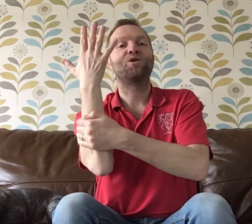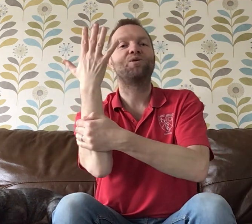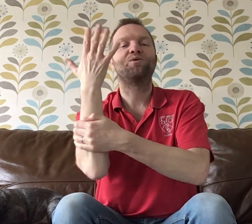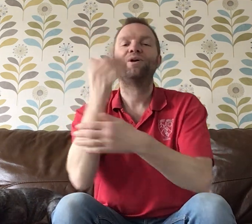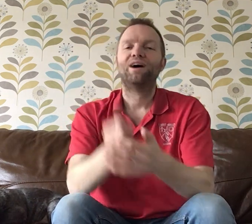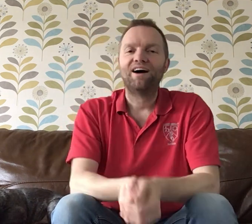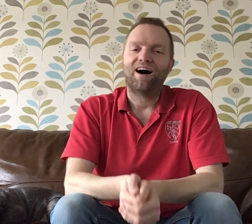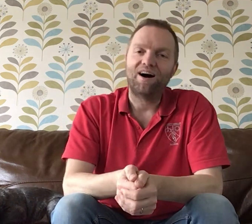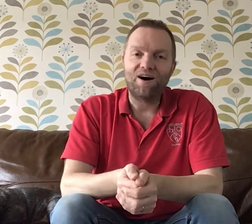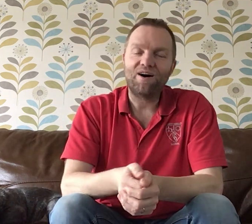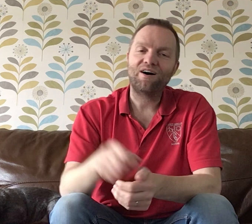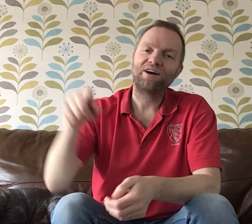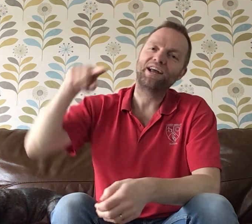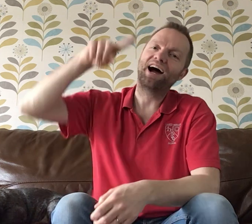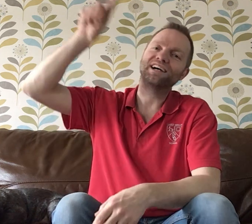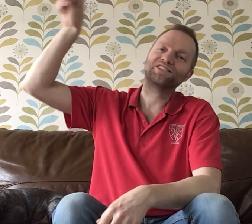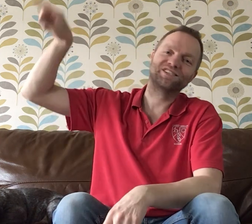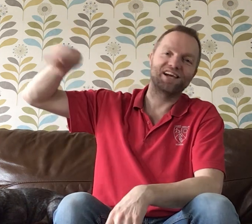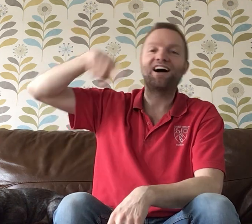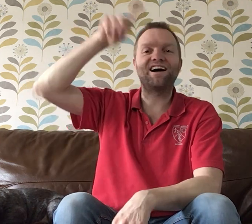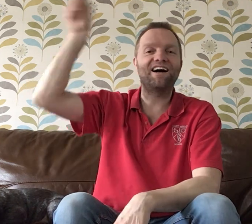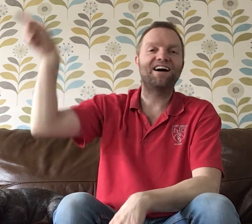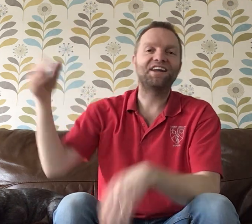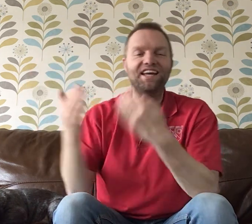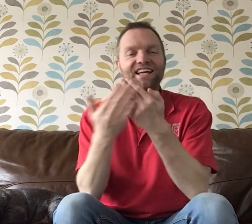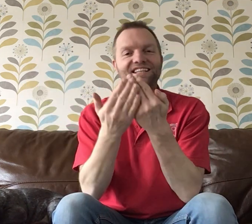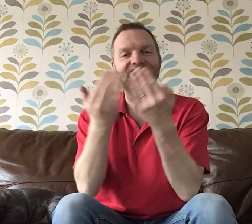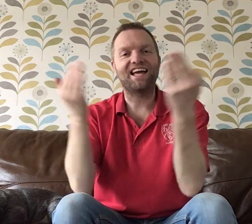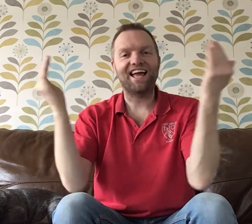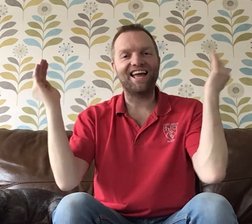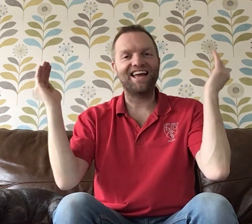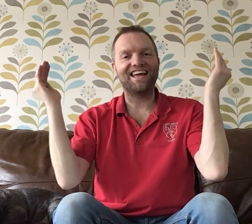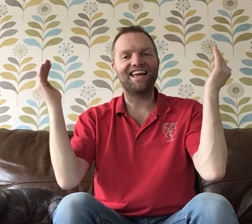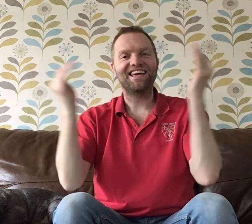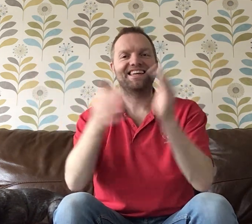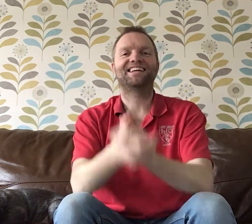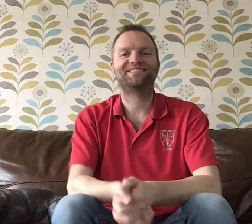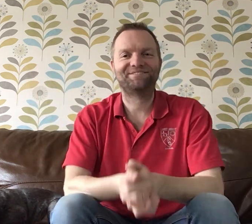grow on a sunny day.